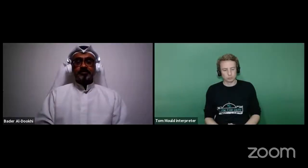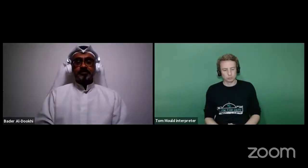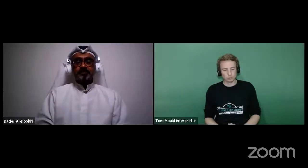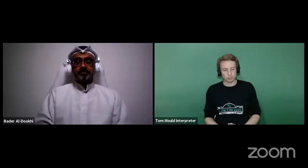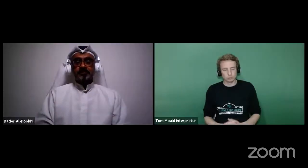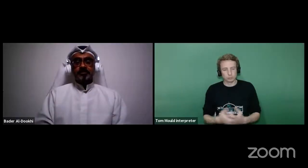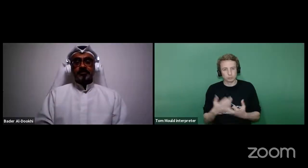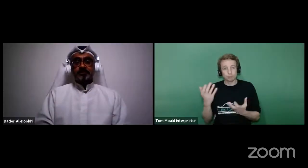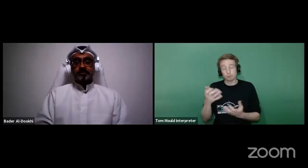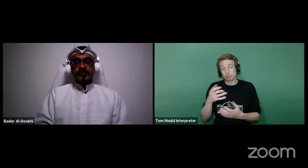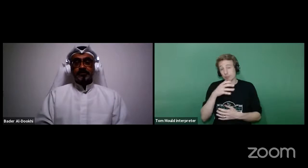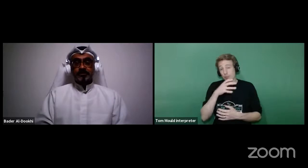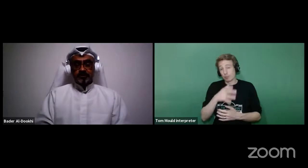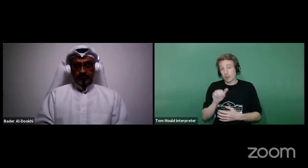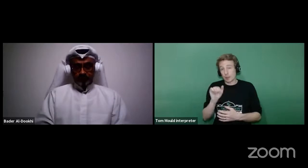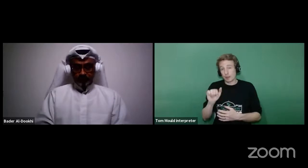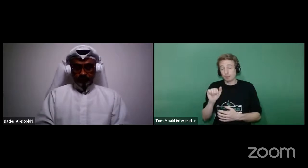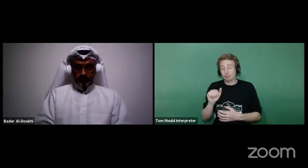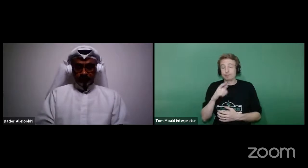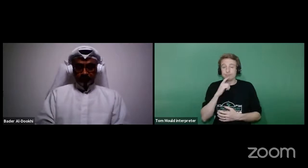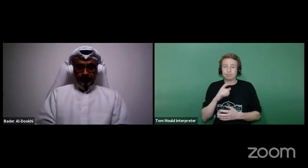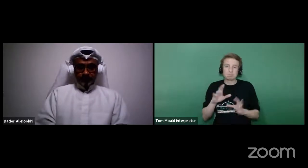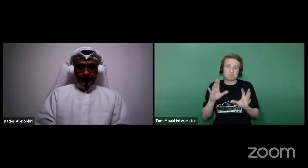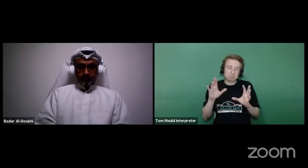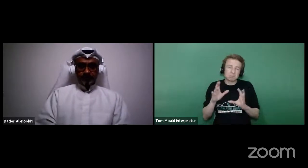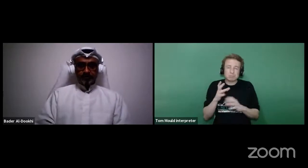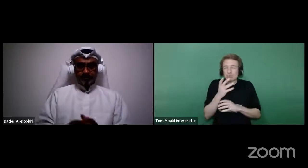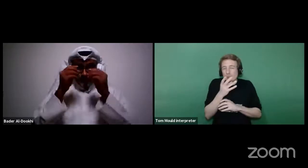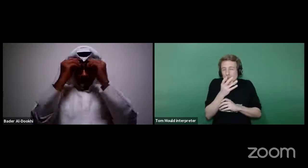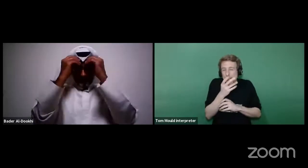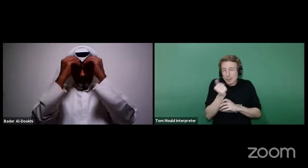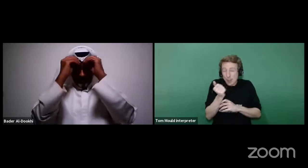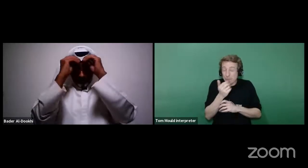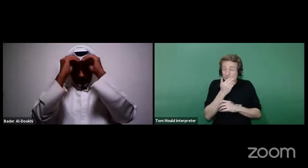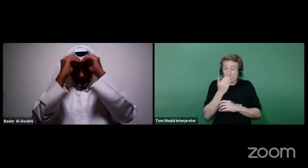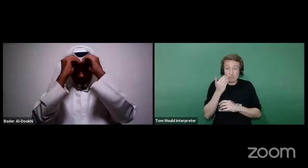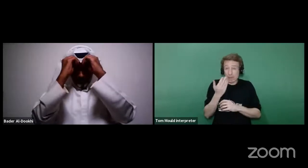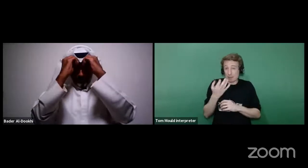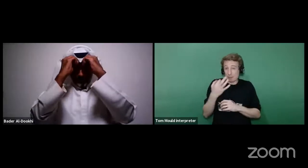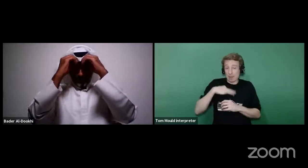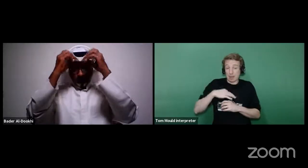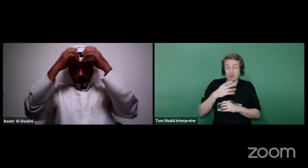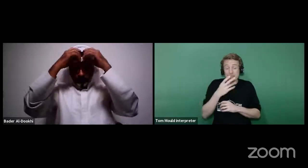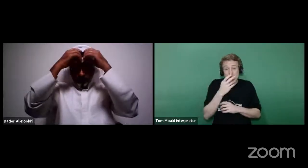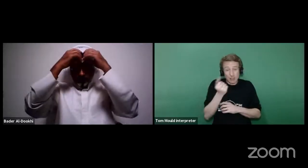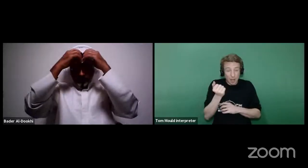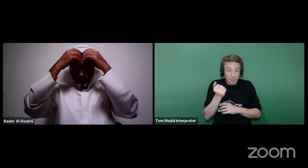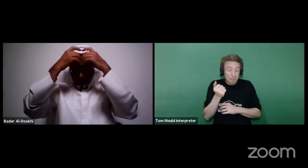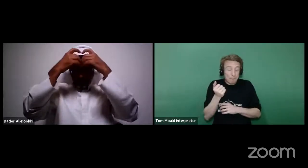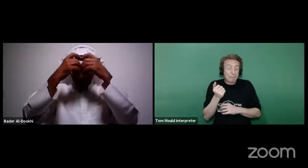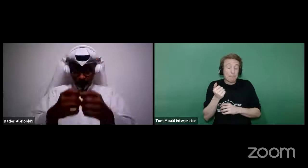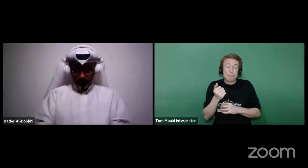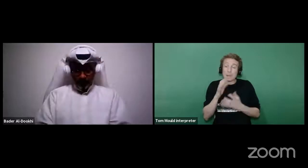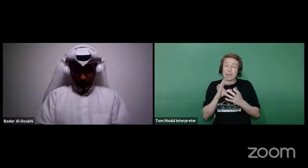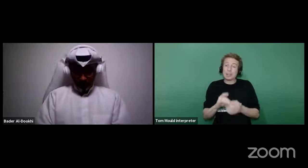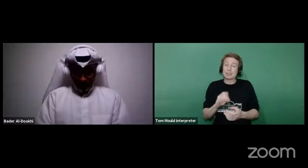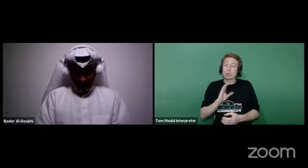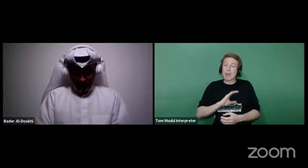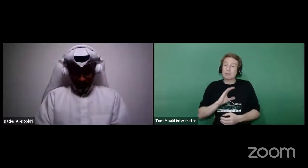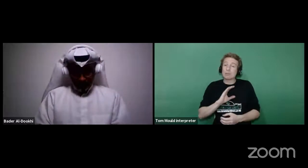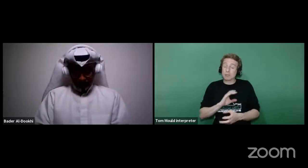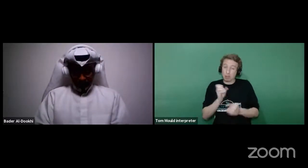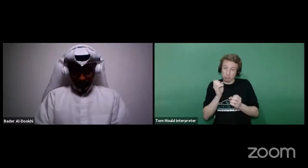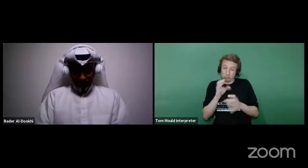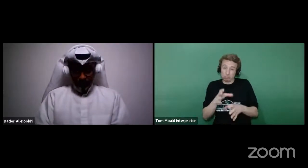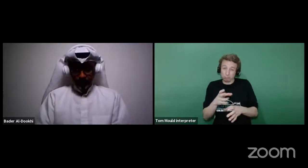So our Sheikh then said these are some of the impacts and the effects that fasting has on the character and conduct